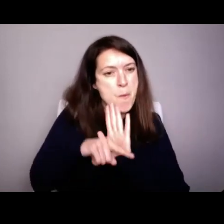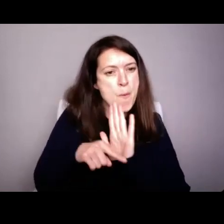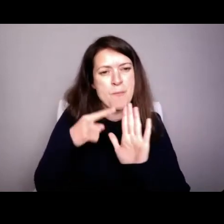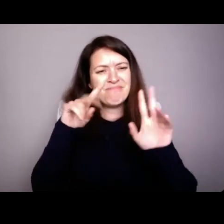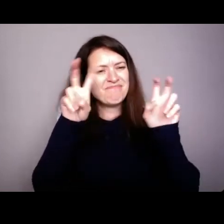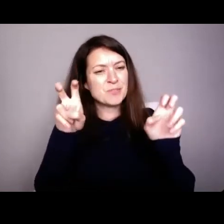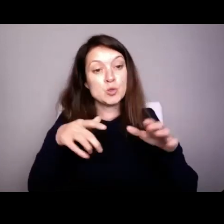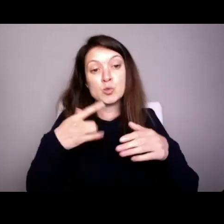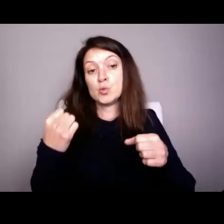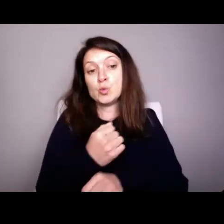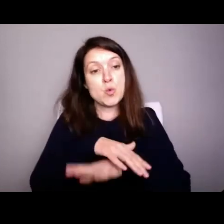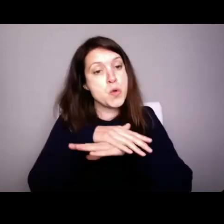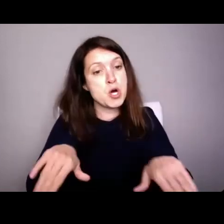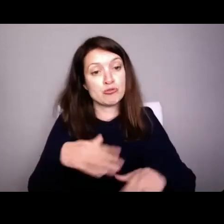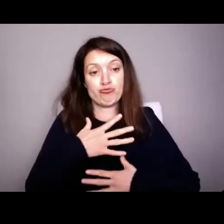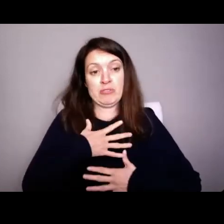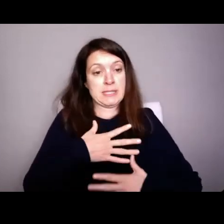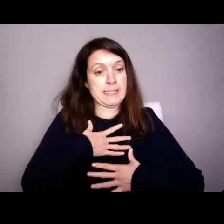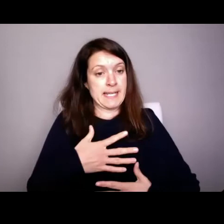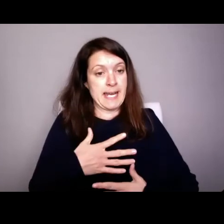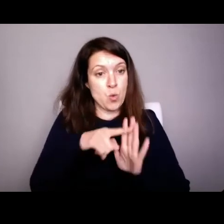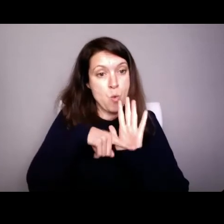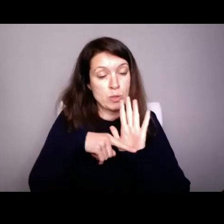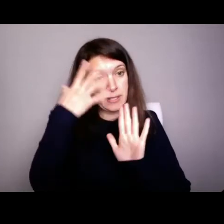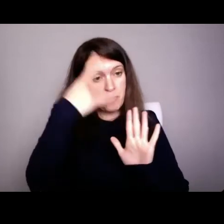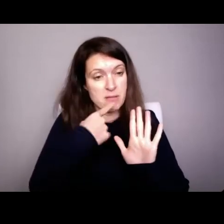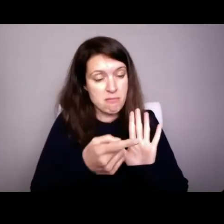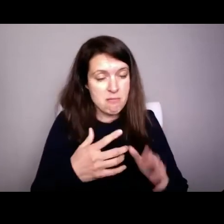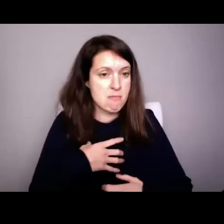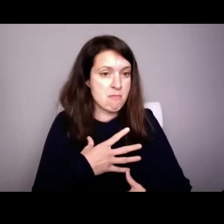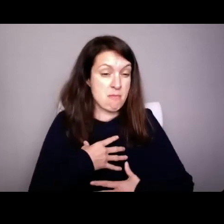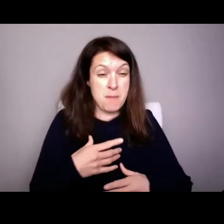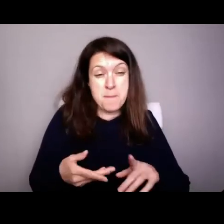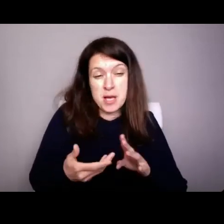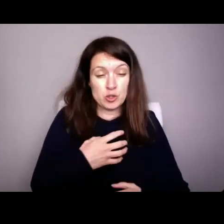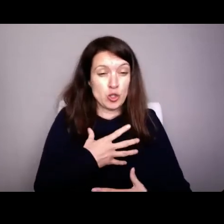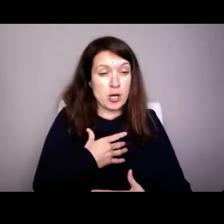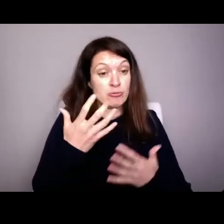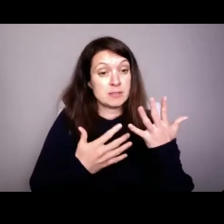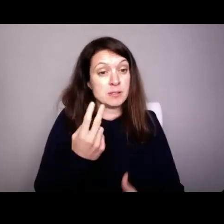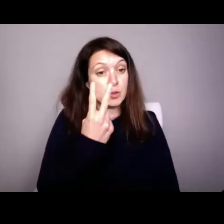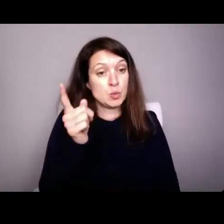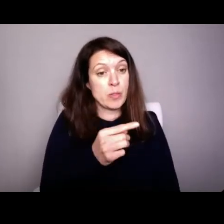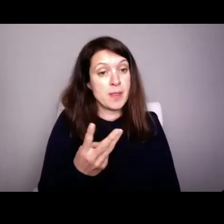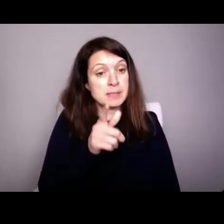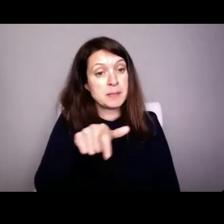reality that two-thirds of COVID deaths have been disabled people, perhaps it is no surprise